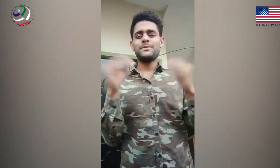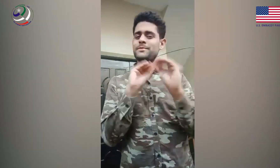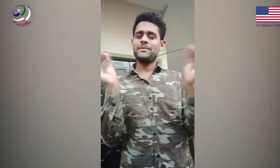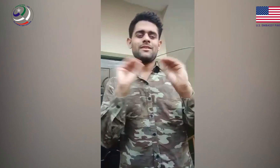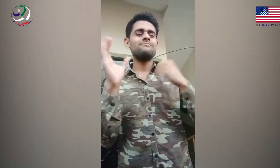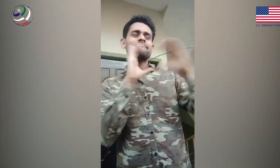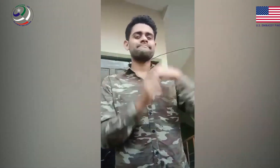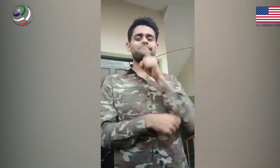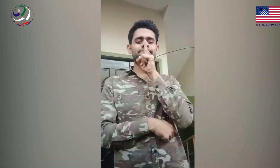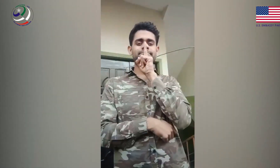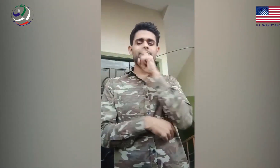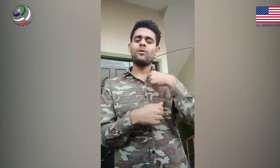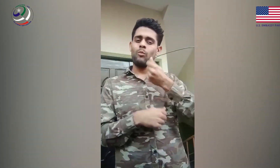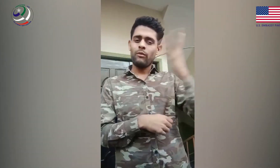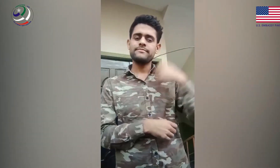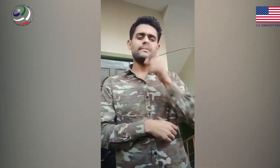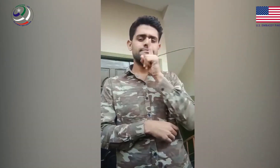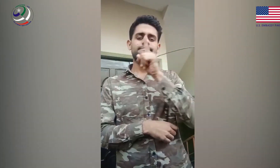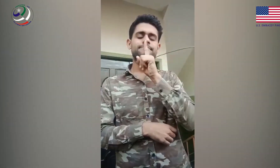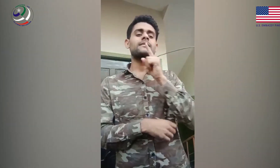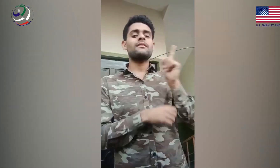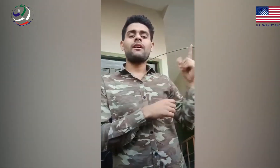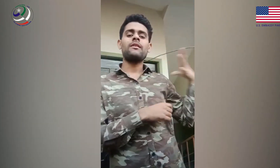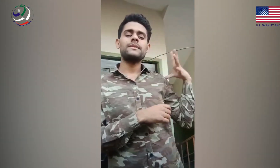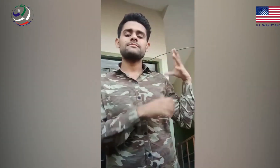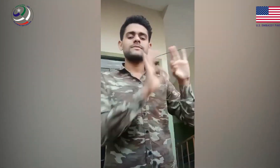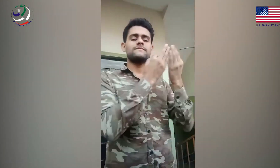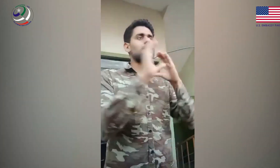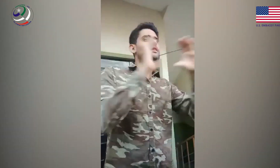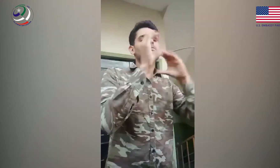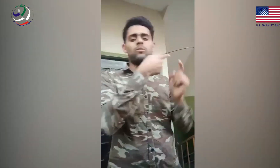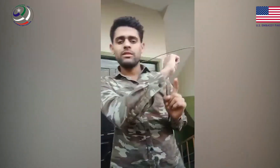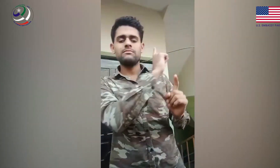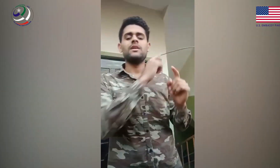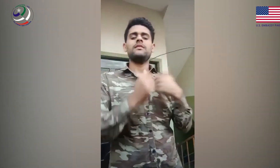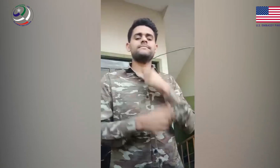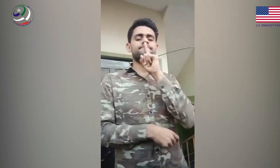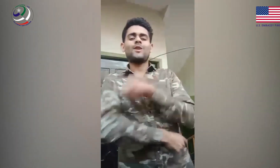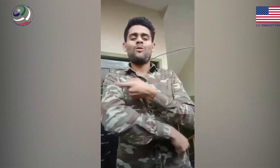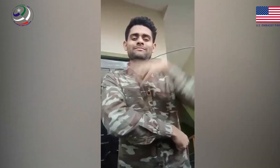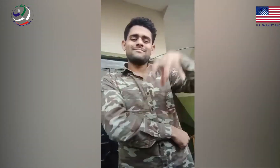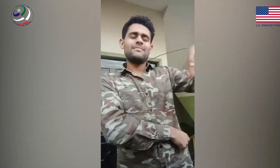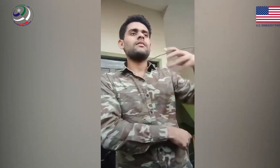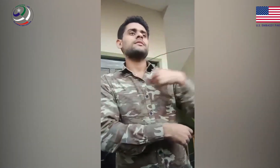I always sit quietly. My brother or my dad try to explain what's wrong with me. I sit